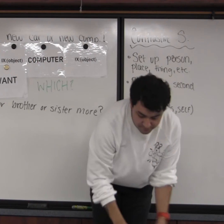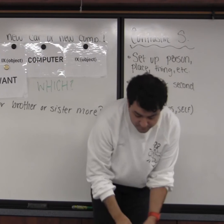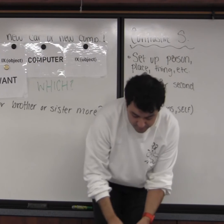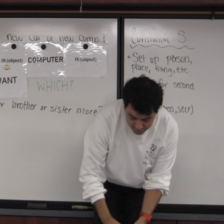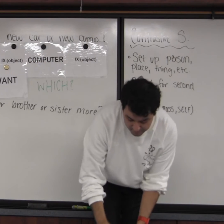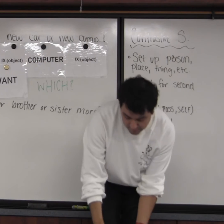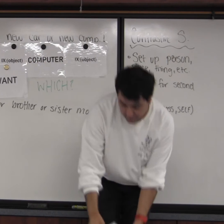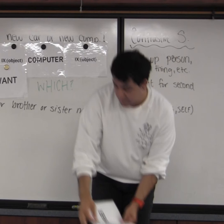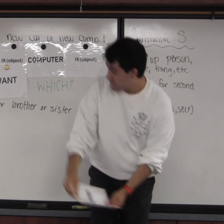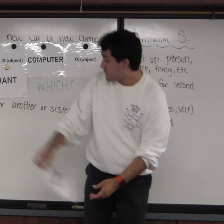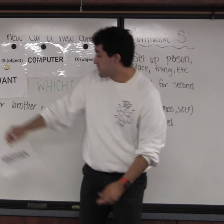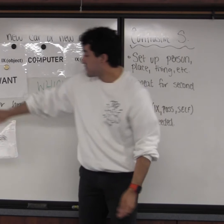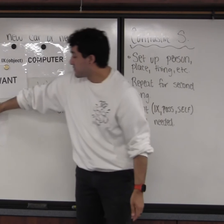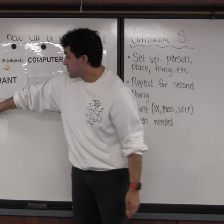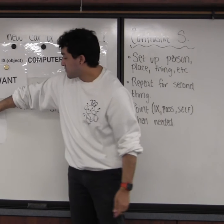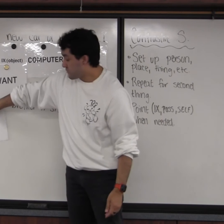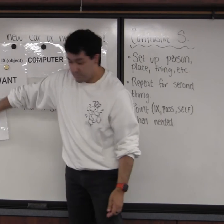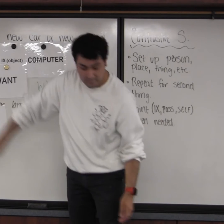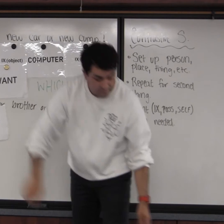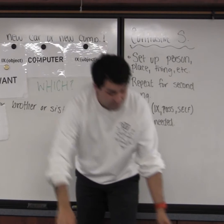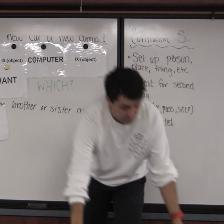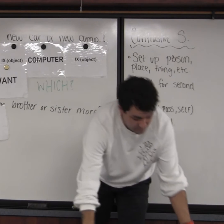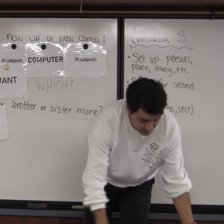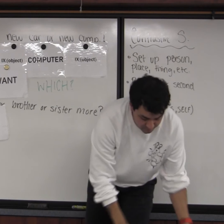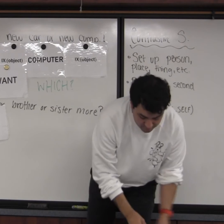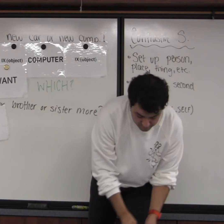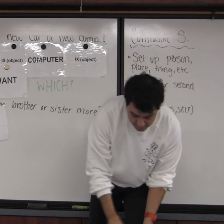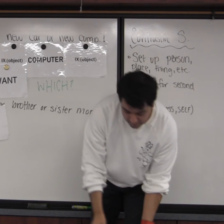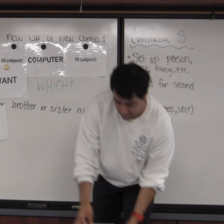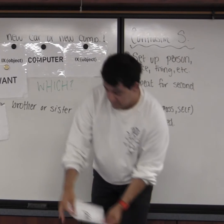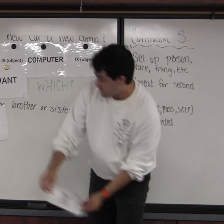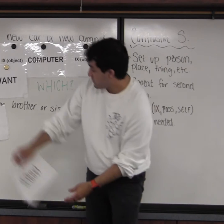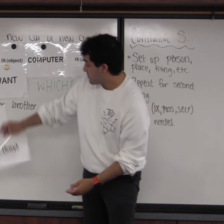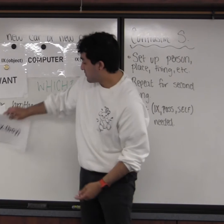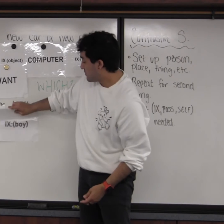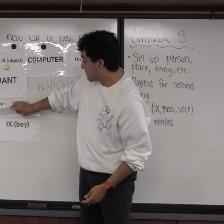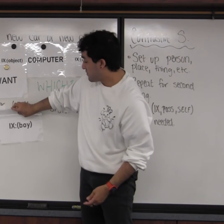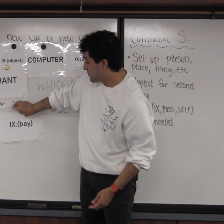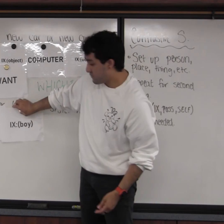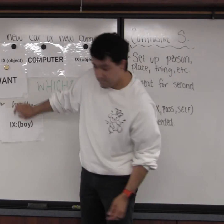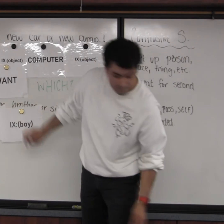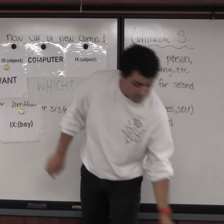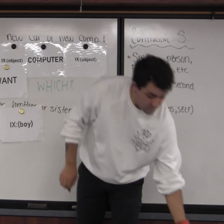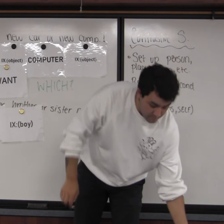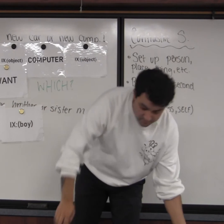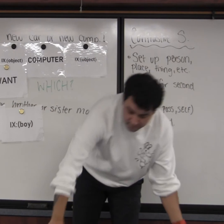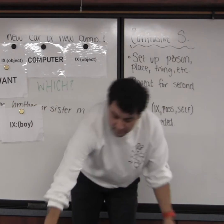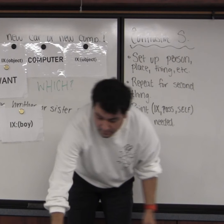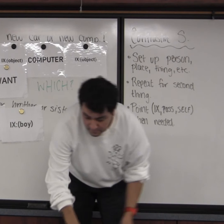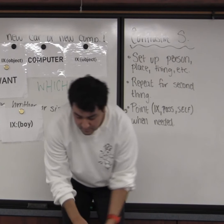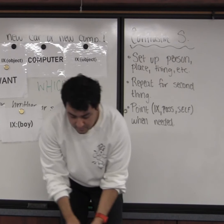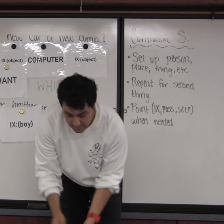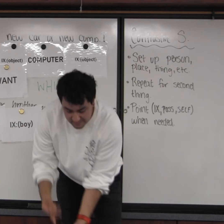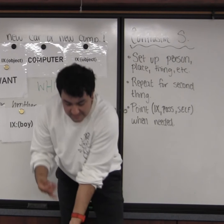It's not me, it's asking some theoretical third person. So your brother, set them up.